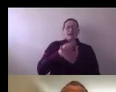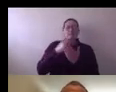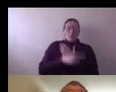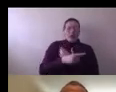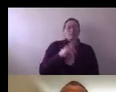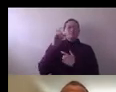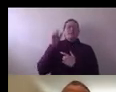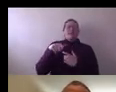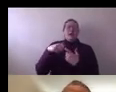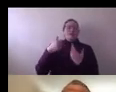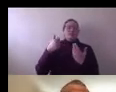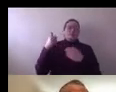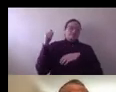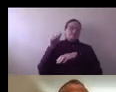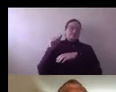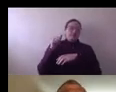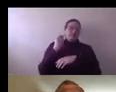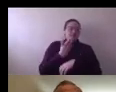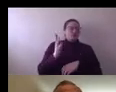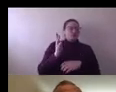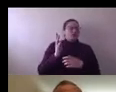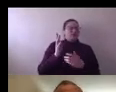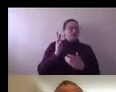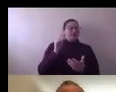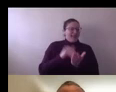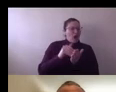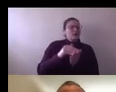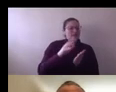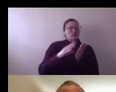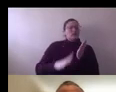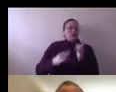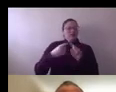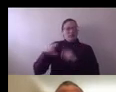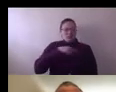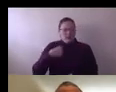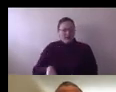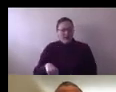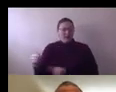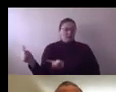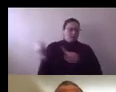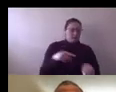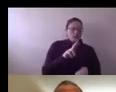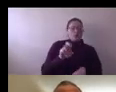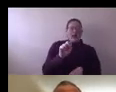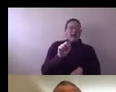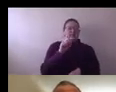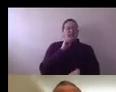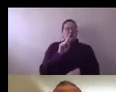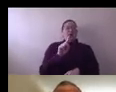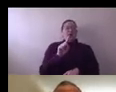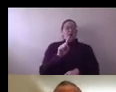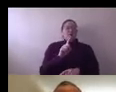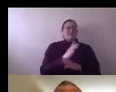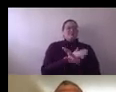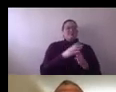sent a couple of thousand at least Chinese students to come from China to the US in the first half of the 20th